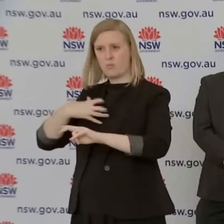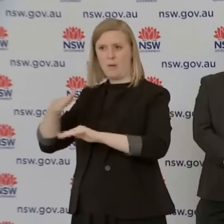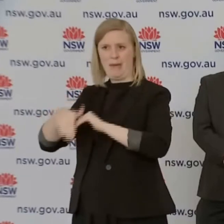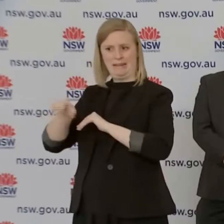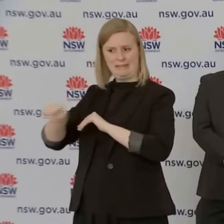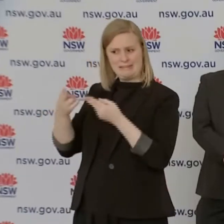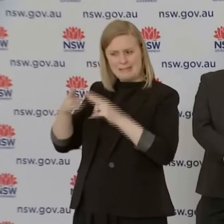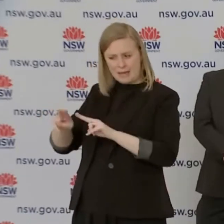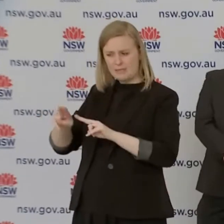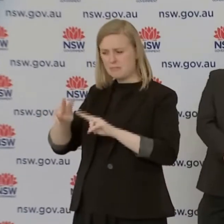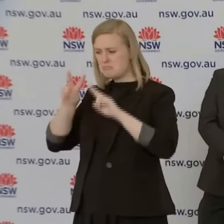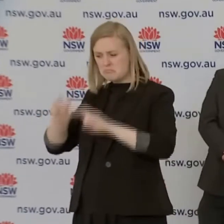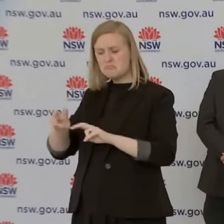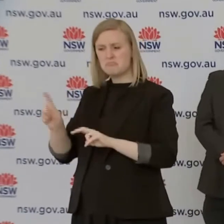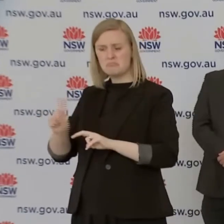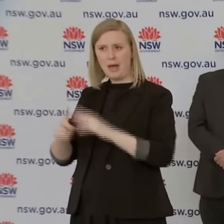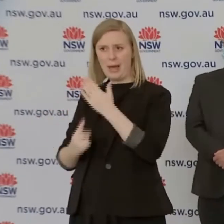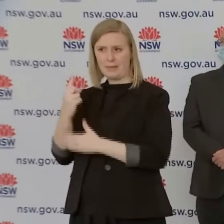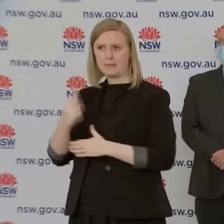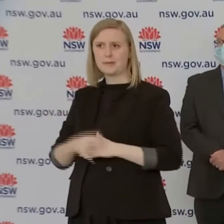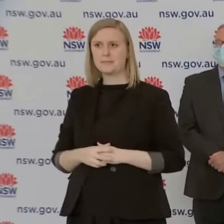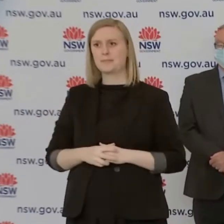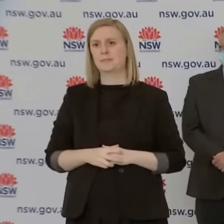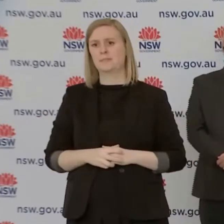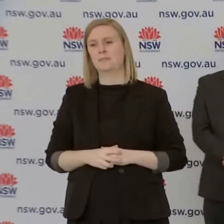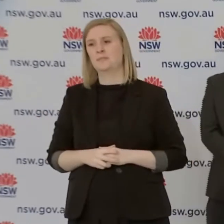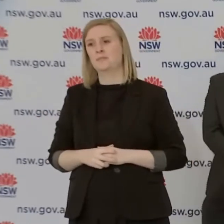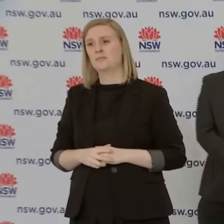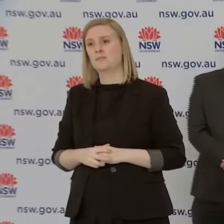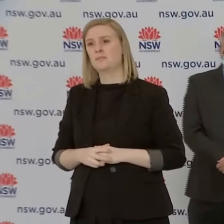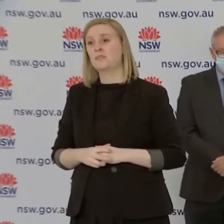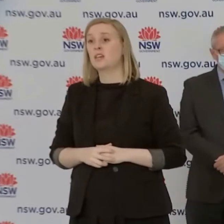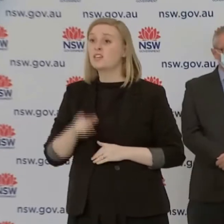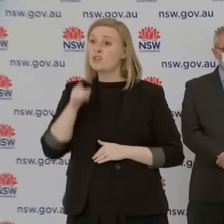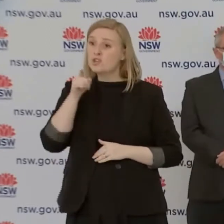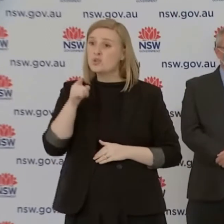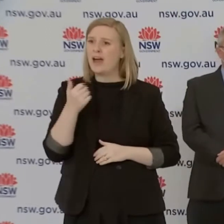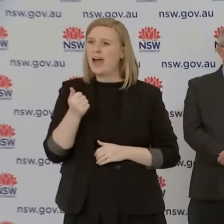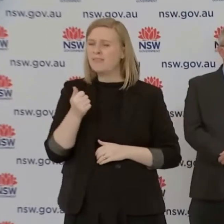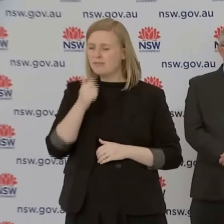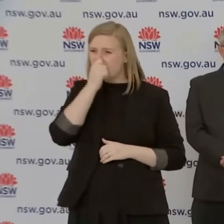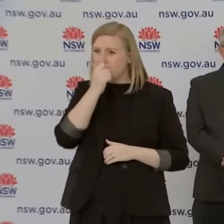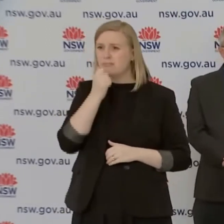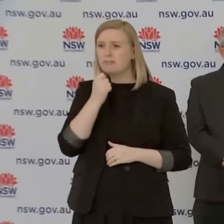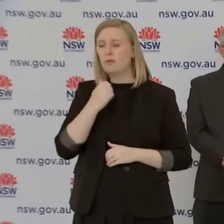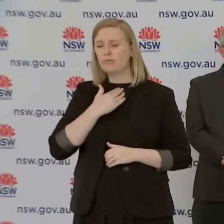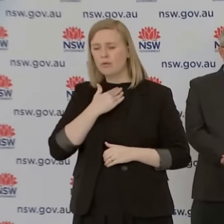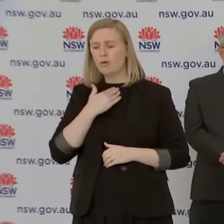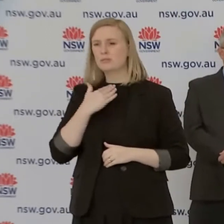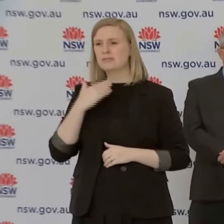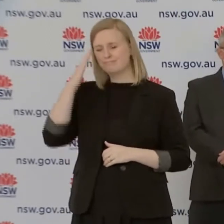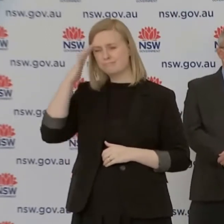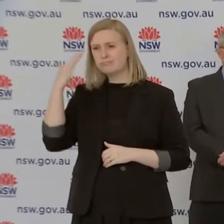would also like to urge everyone after a COVID test that has symptoms, not the surveillance testing, please